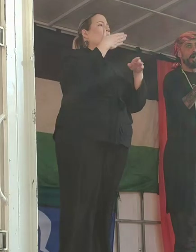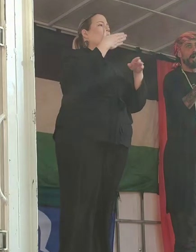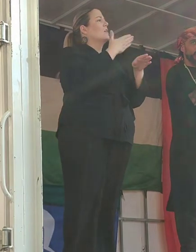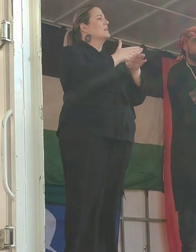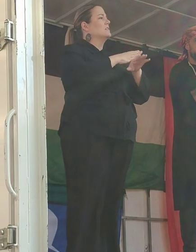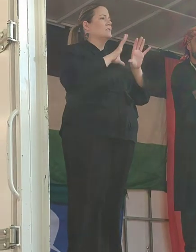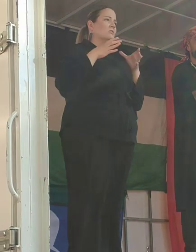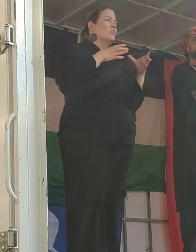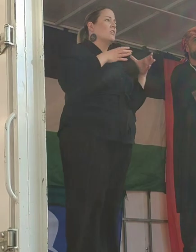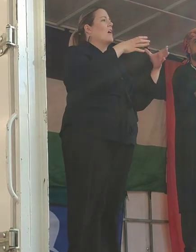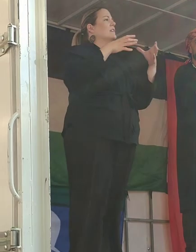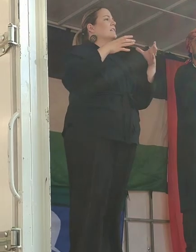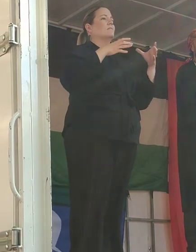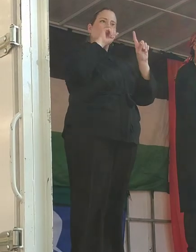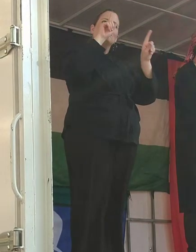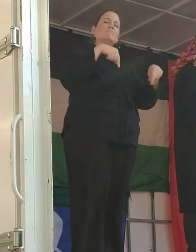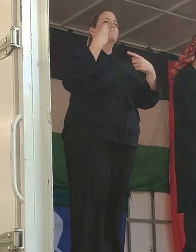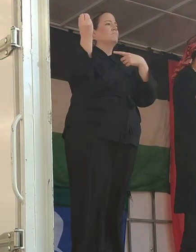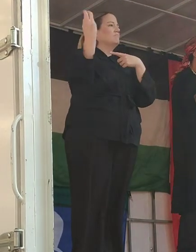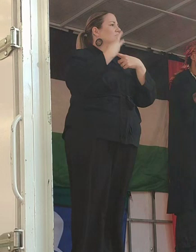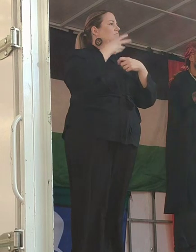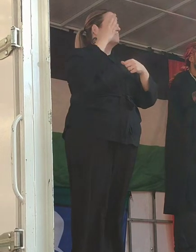The workers.